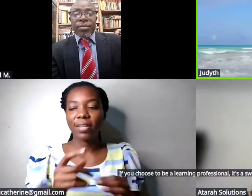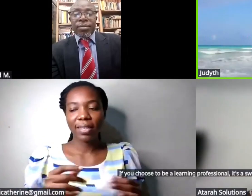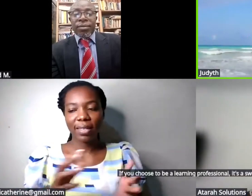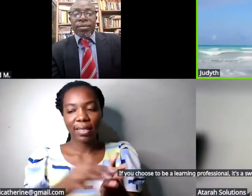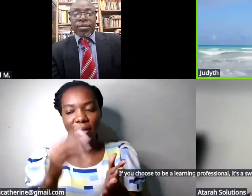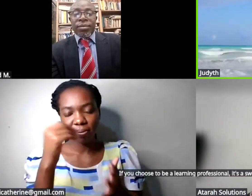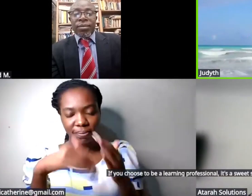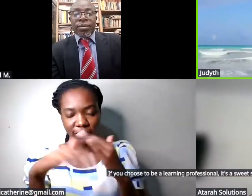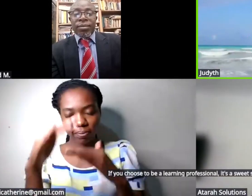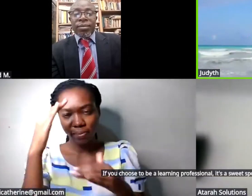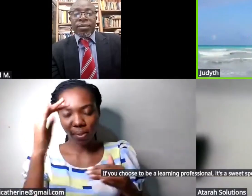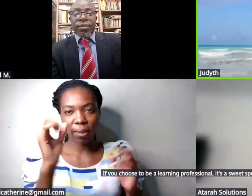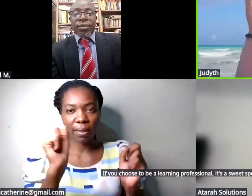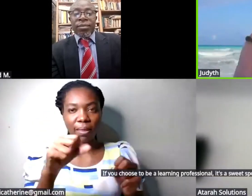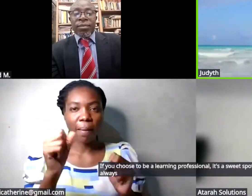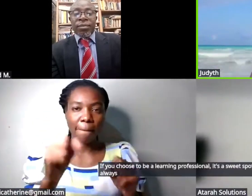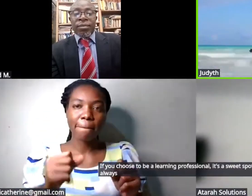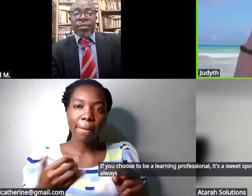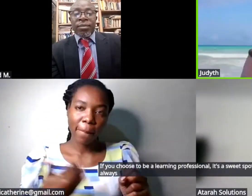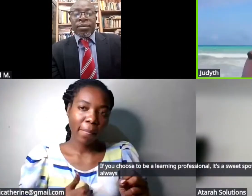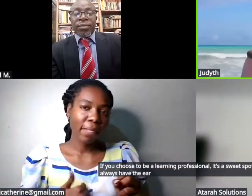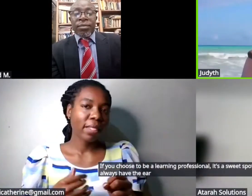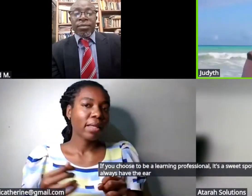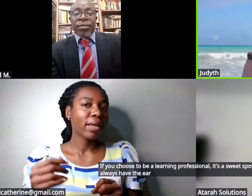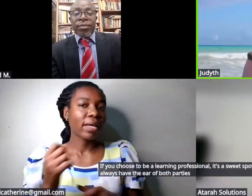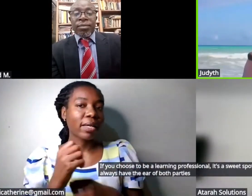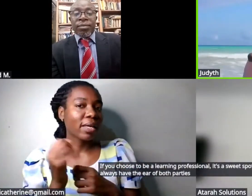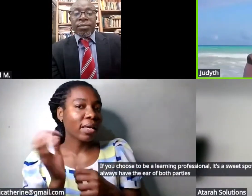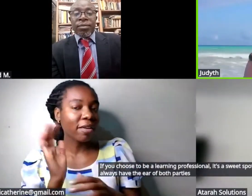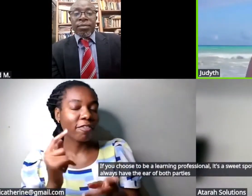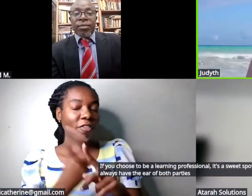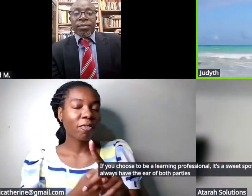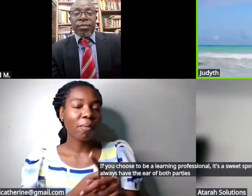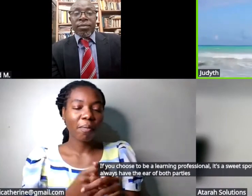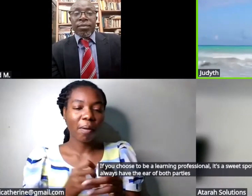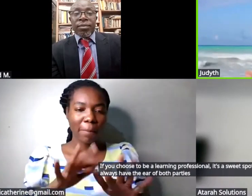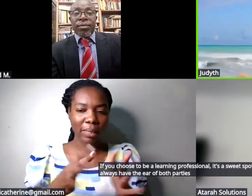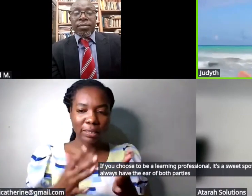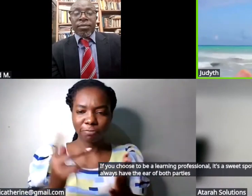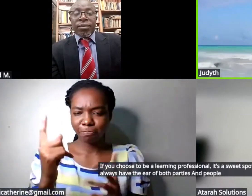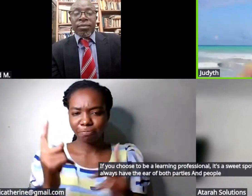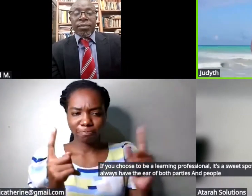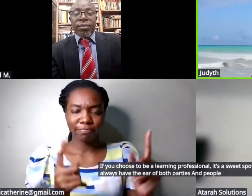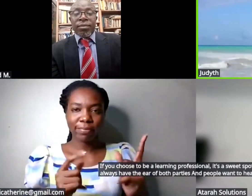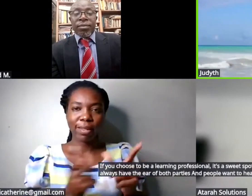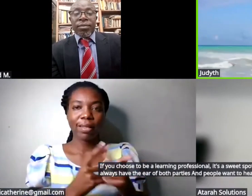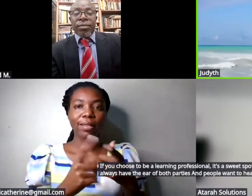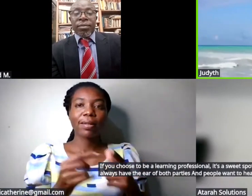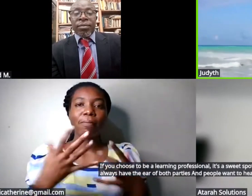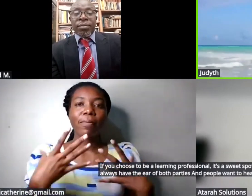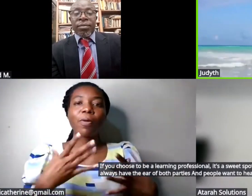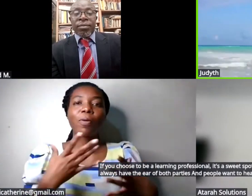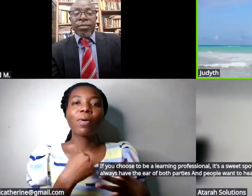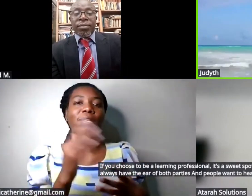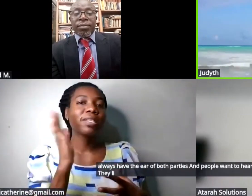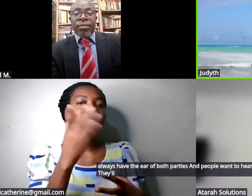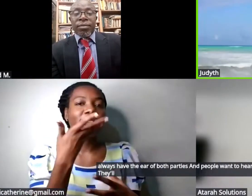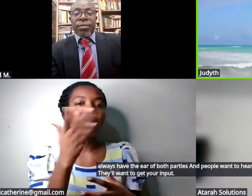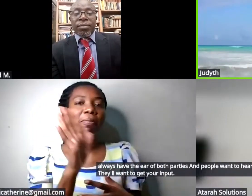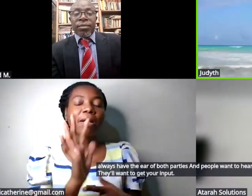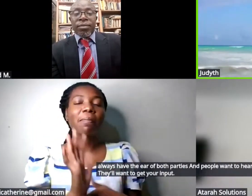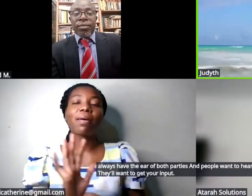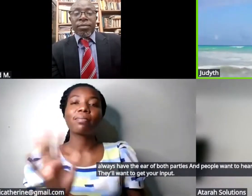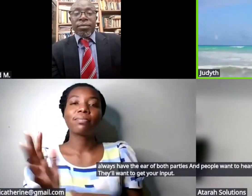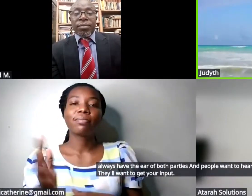you'll always have the ear of both parties, and people will want to hear your feedback. They'll want to get your input.